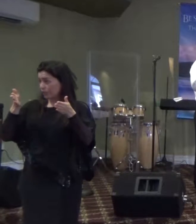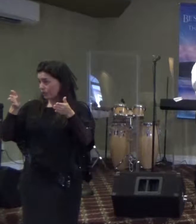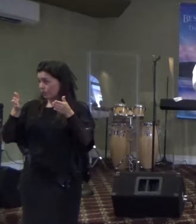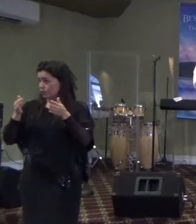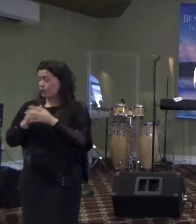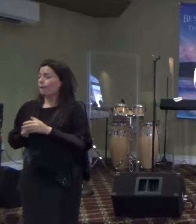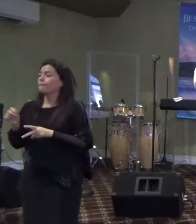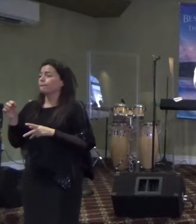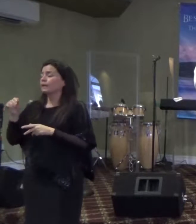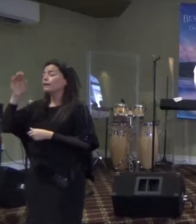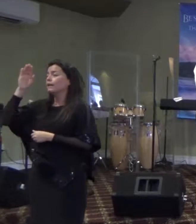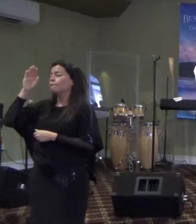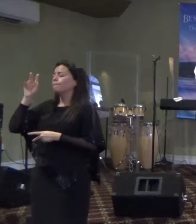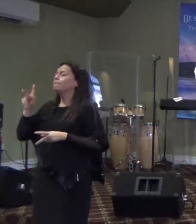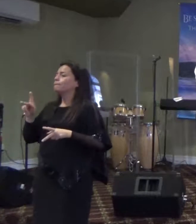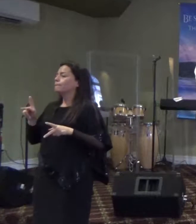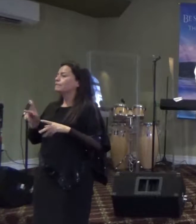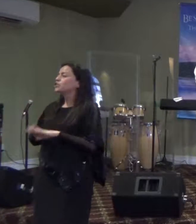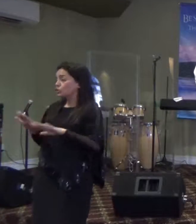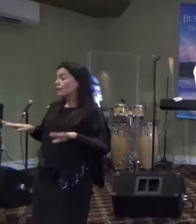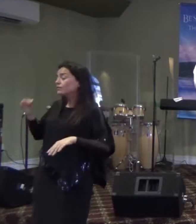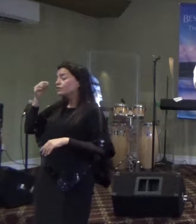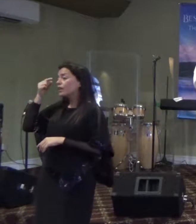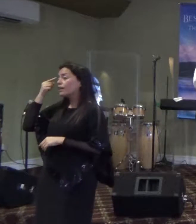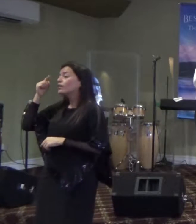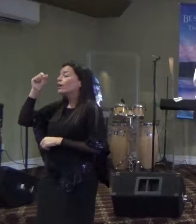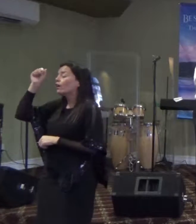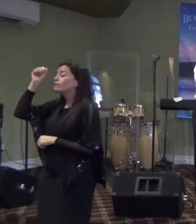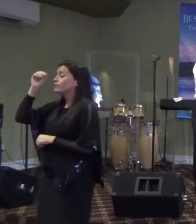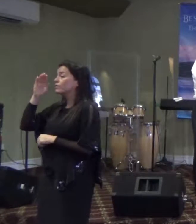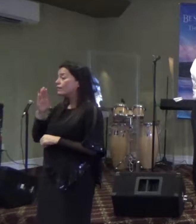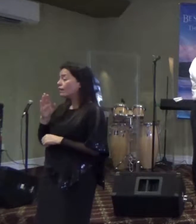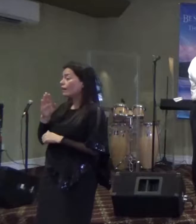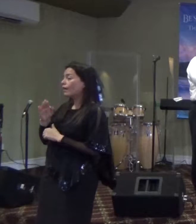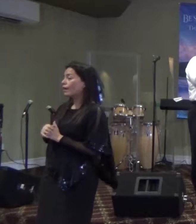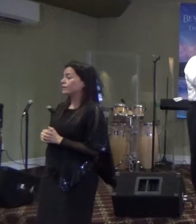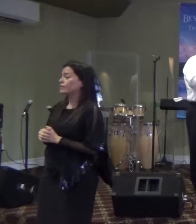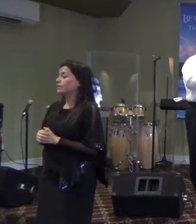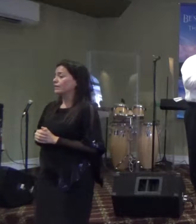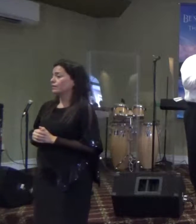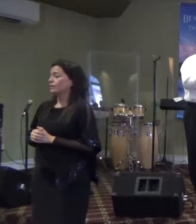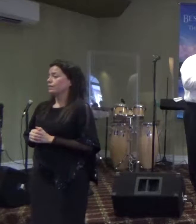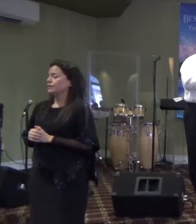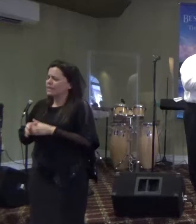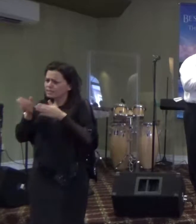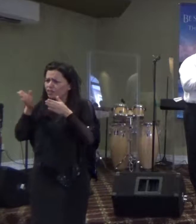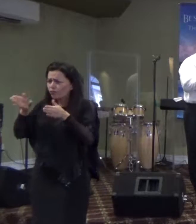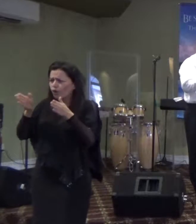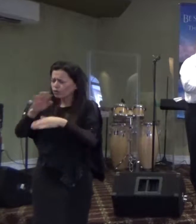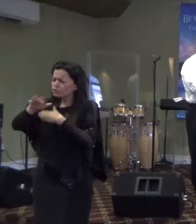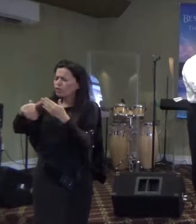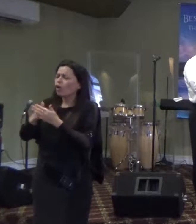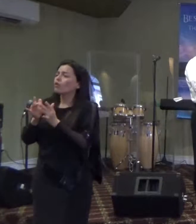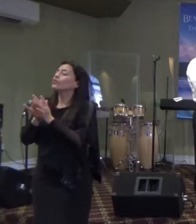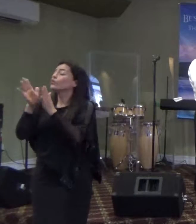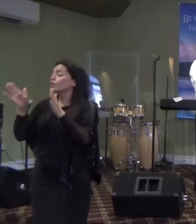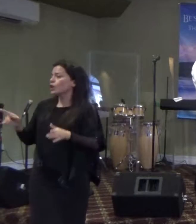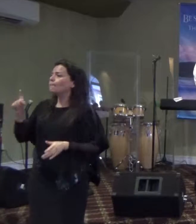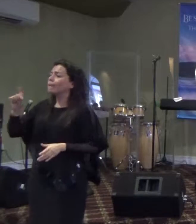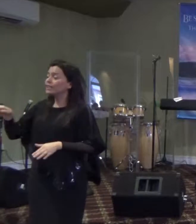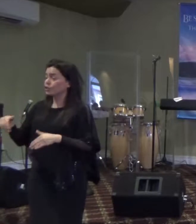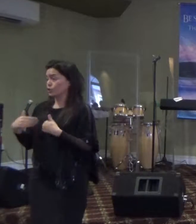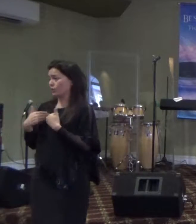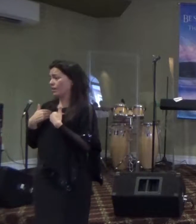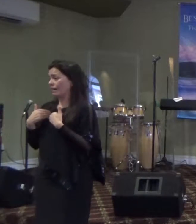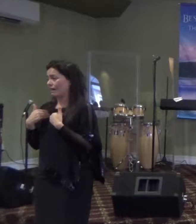el hombre de Dios, that the man of que God, la mujer de that the Dios, woman of que God, el cristiano debe de that the tener. Christian needs to have.